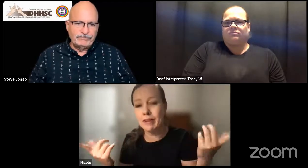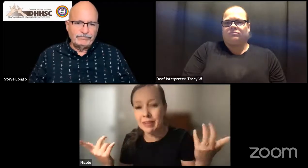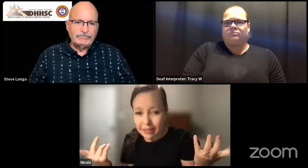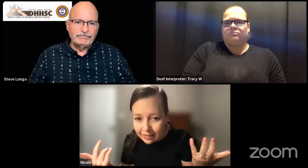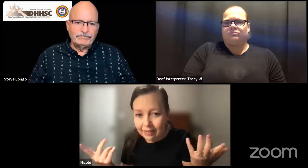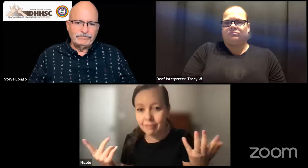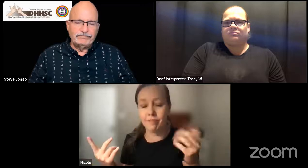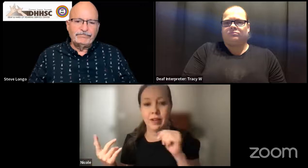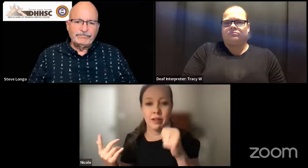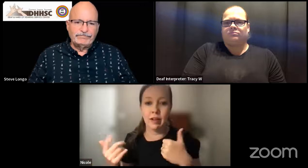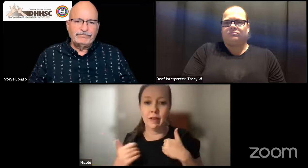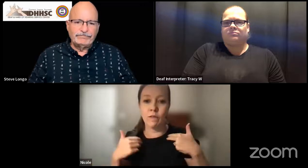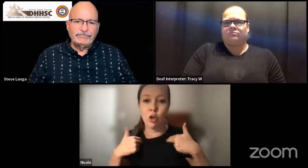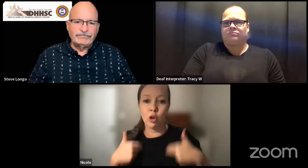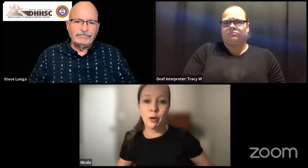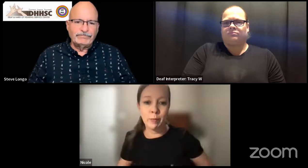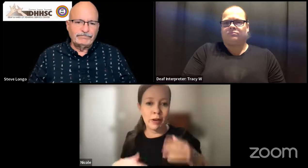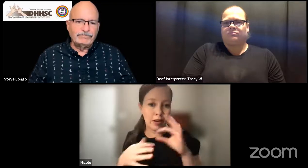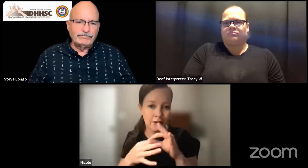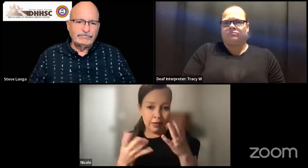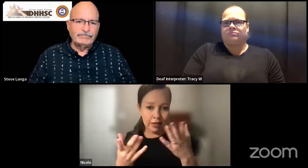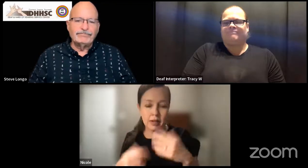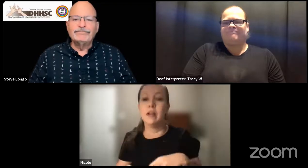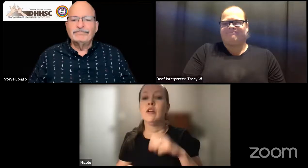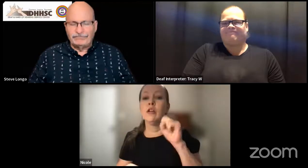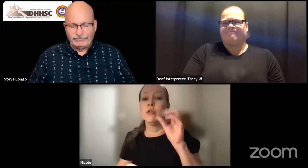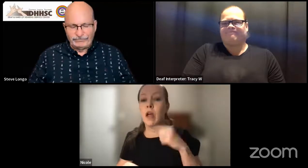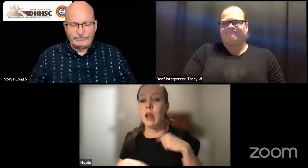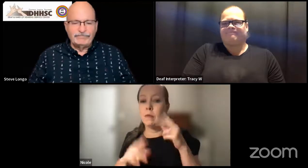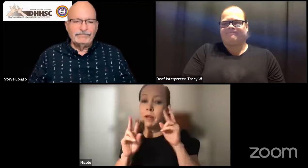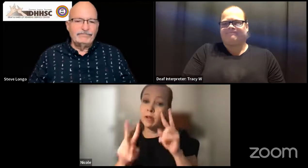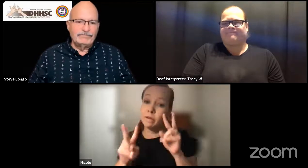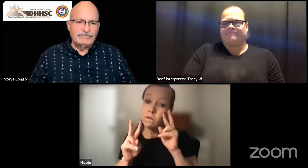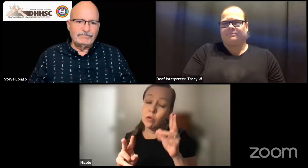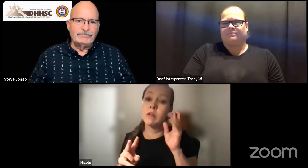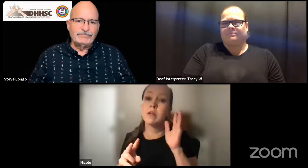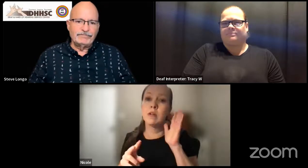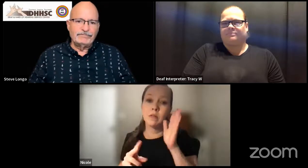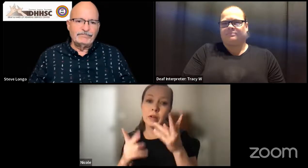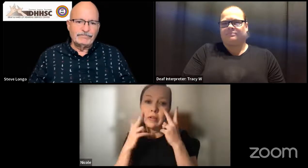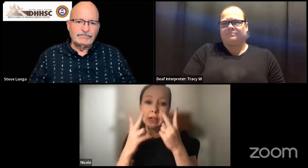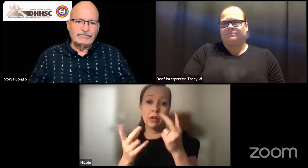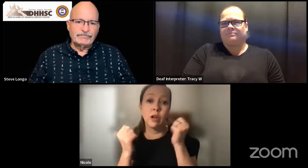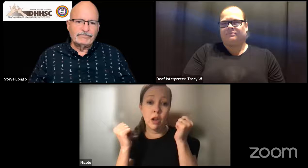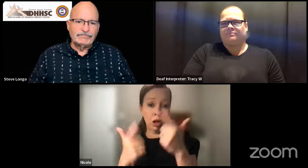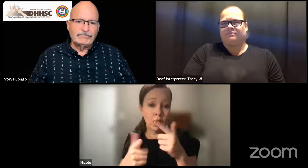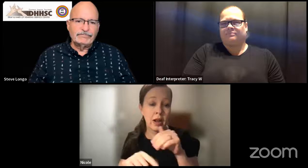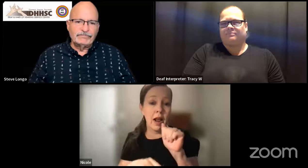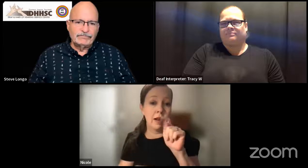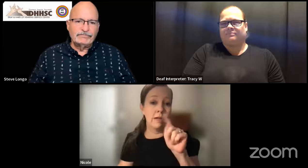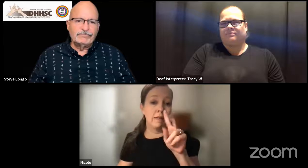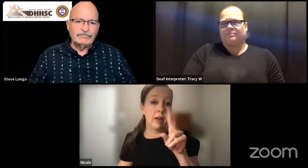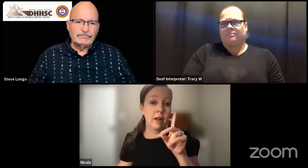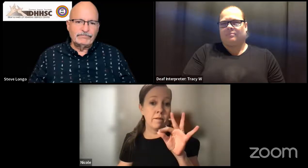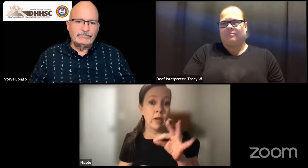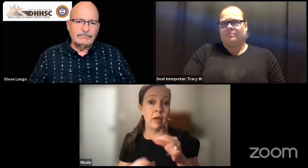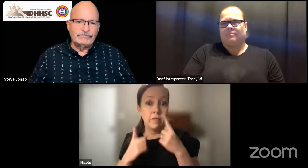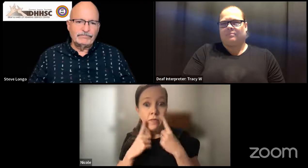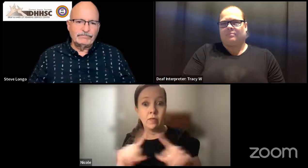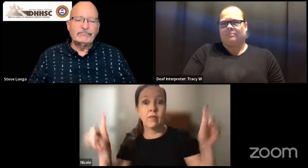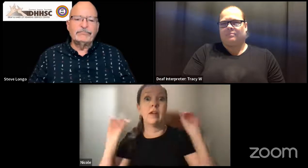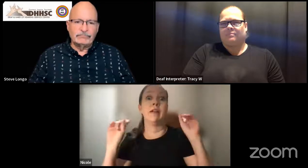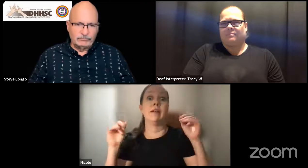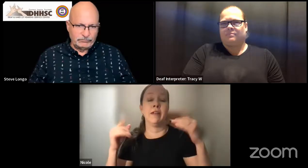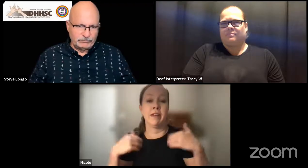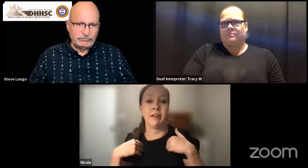perks, and in certain situations, it's great, but it certainly doesn't have that in-person human connection. So I look forward to being able to have